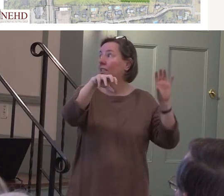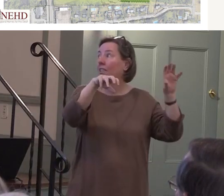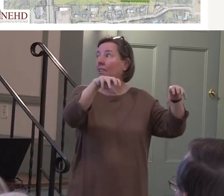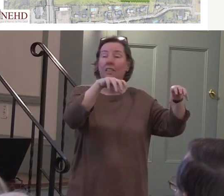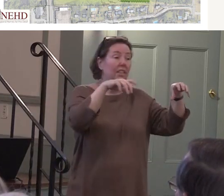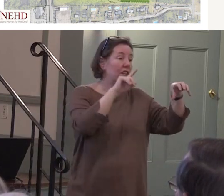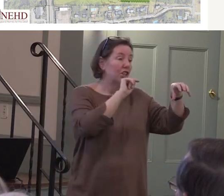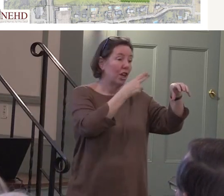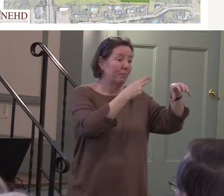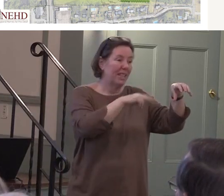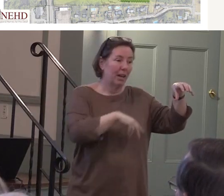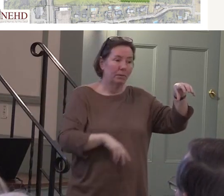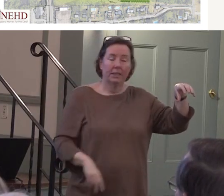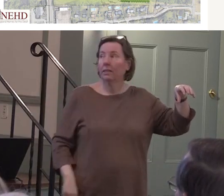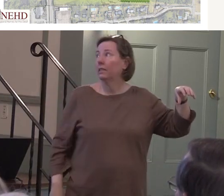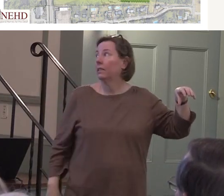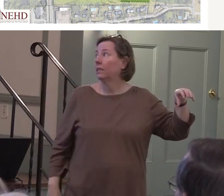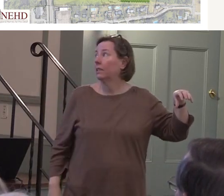That's the Thompson House.